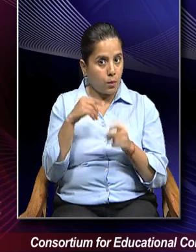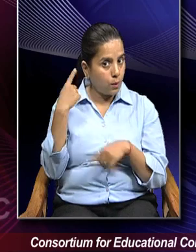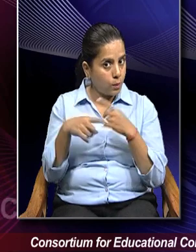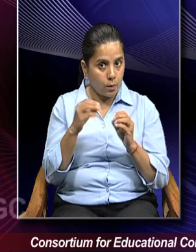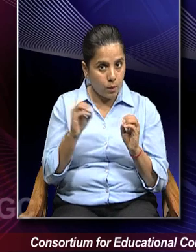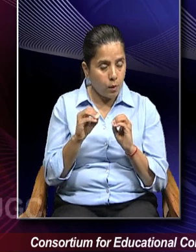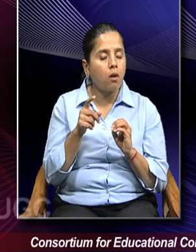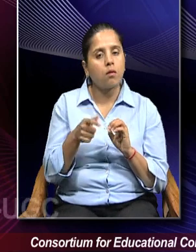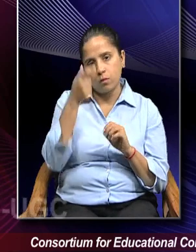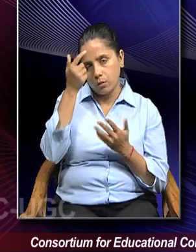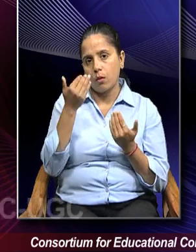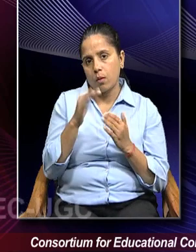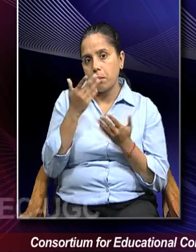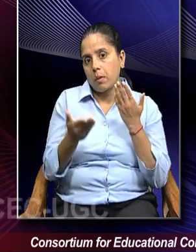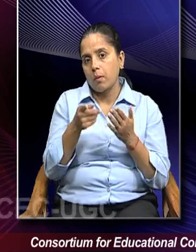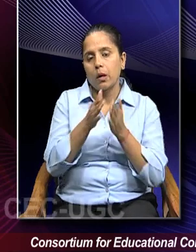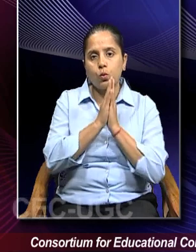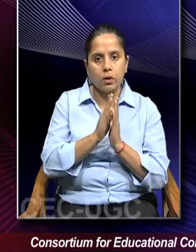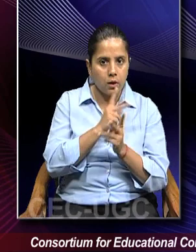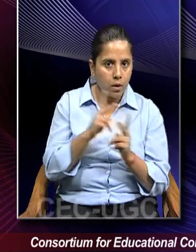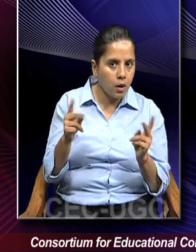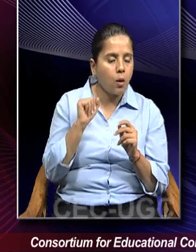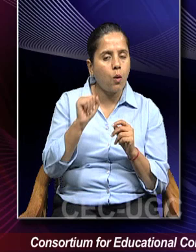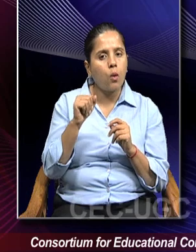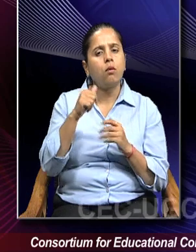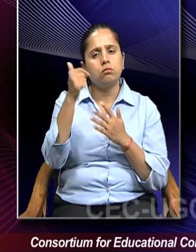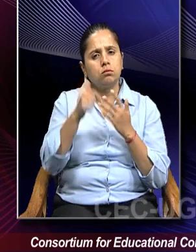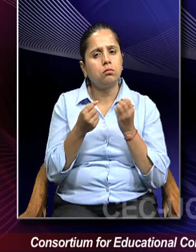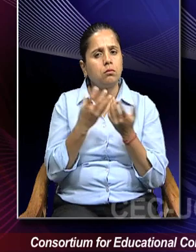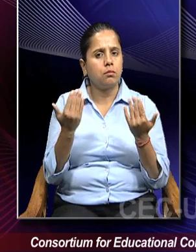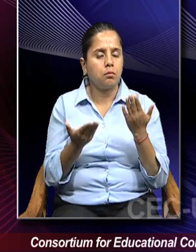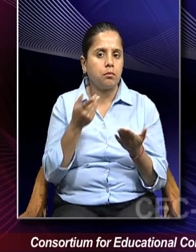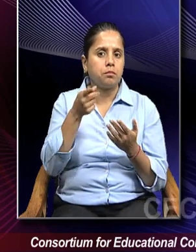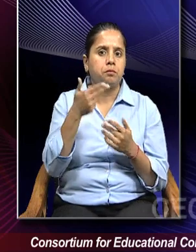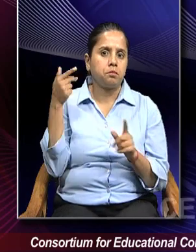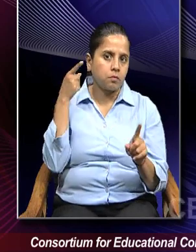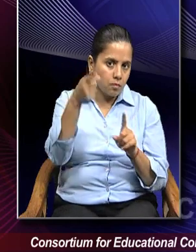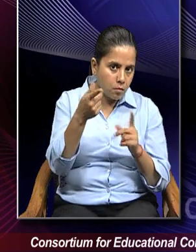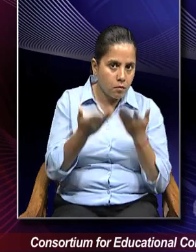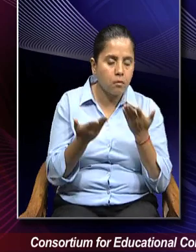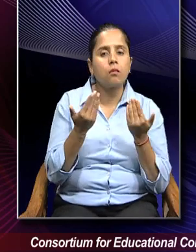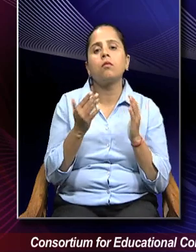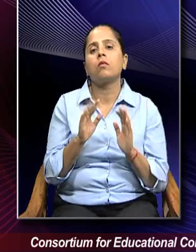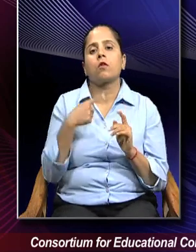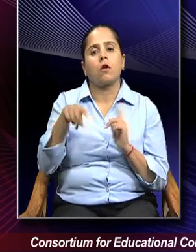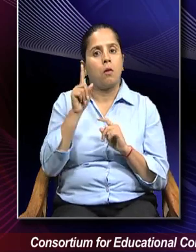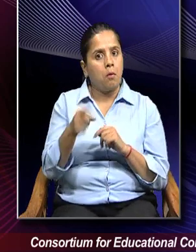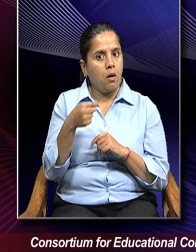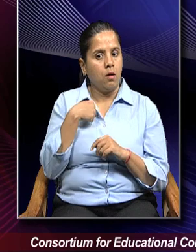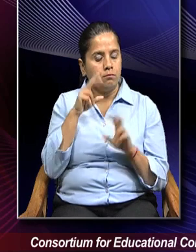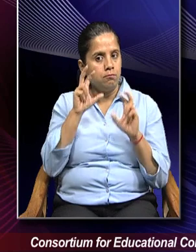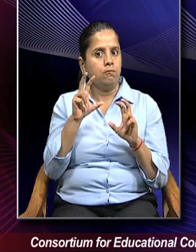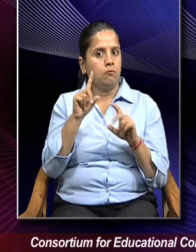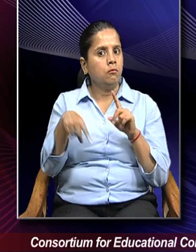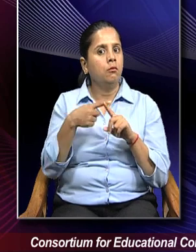regularly. So, it may even amount to religious or secular fundamentalism. You may be blamed of that also. So, we have to be very vigilant